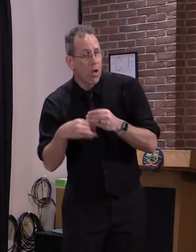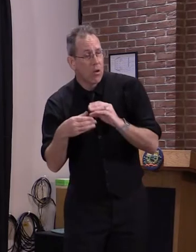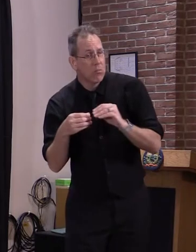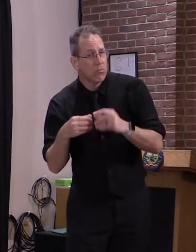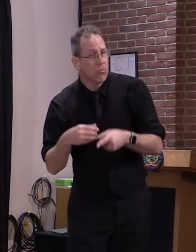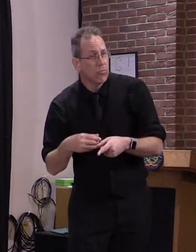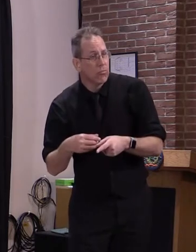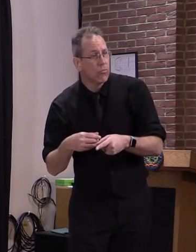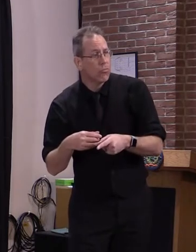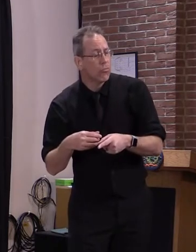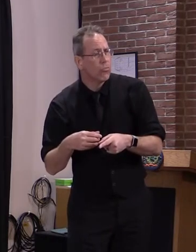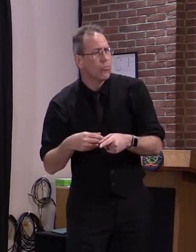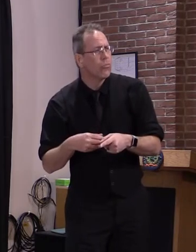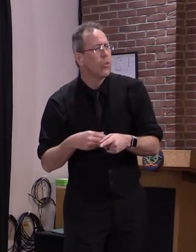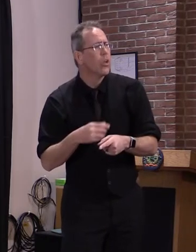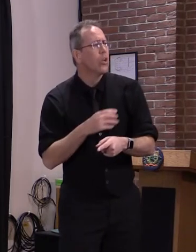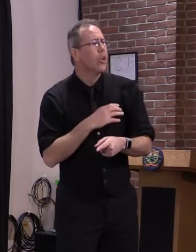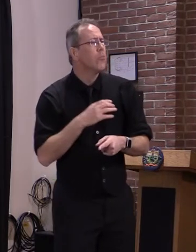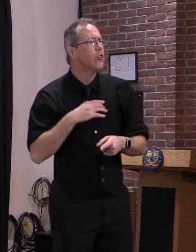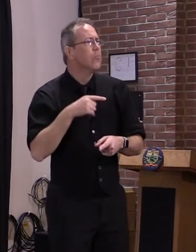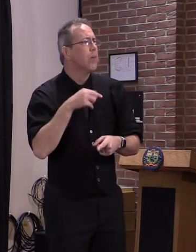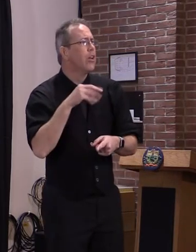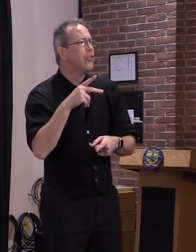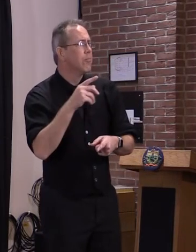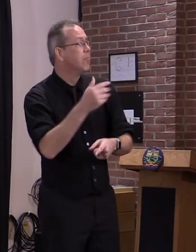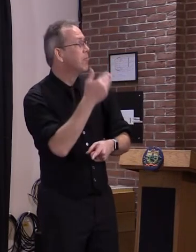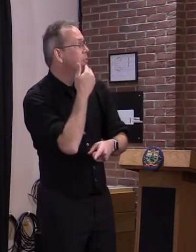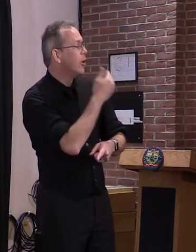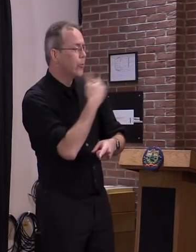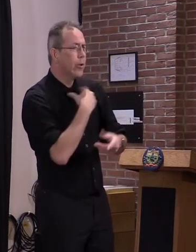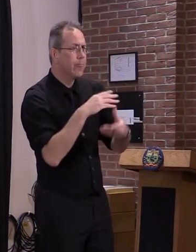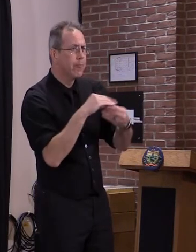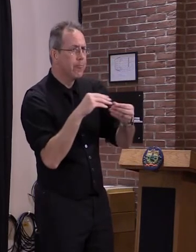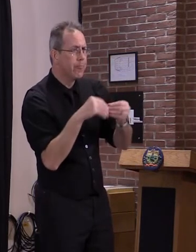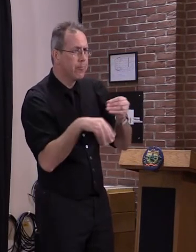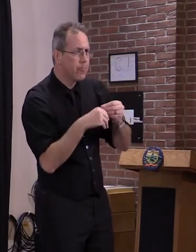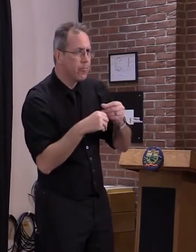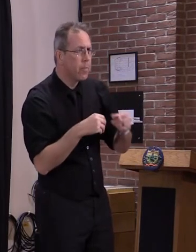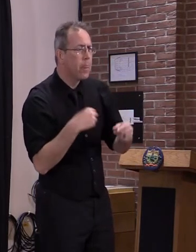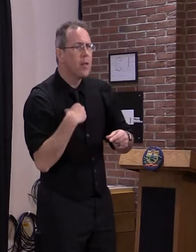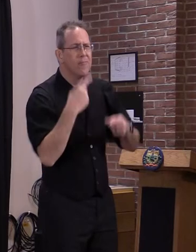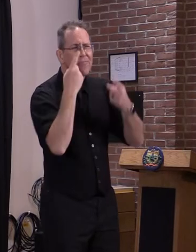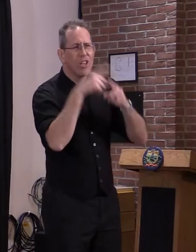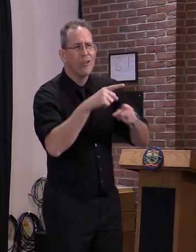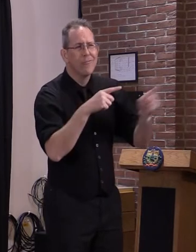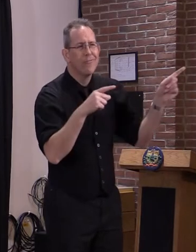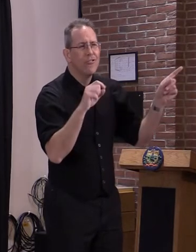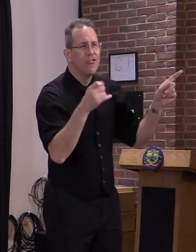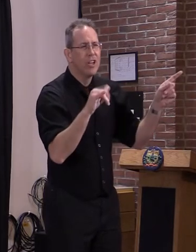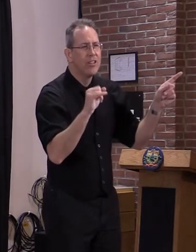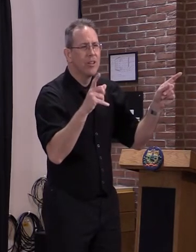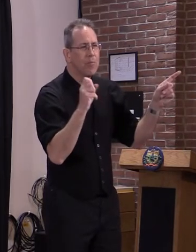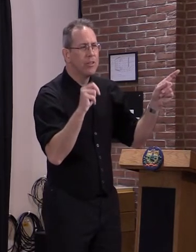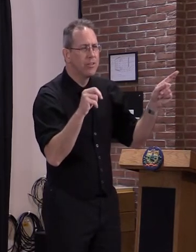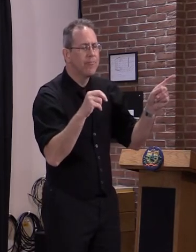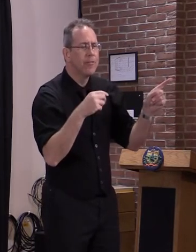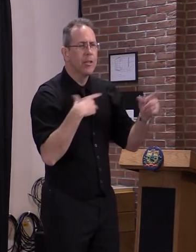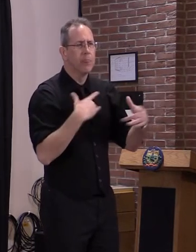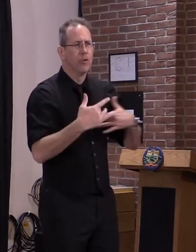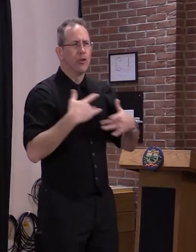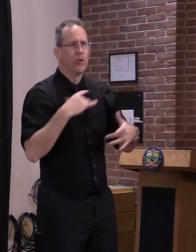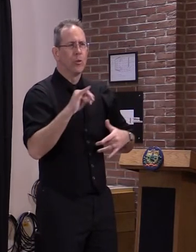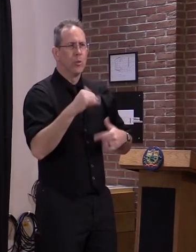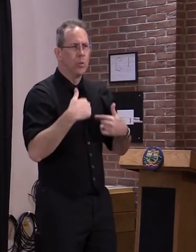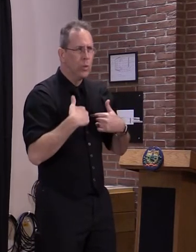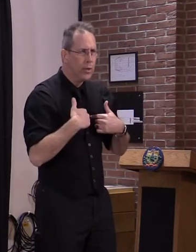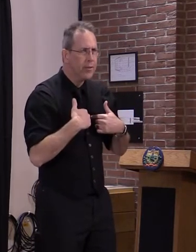Yeah, thank you, Secretary Samuelson. I just want to echo Lisa's point. It's certainly a concerning situation. It's obviously having an impact